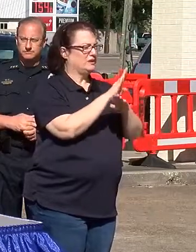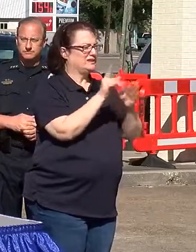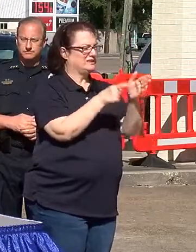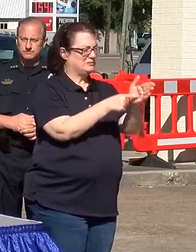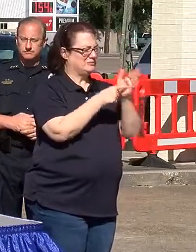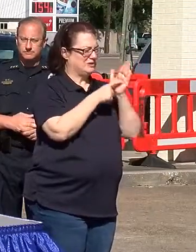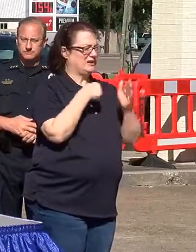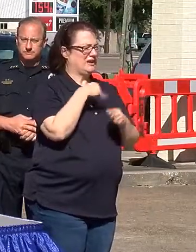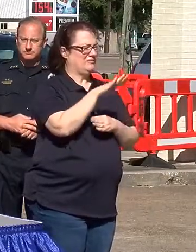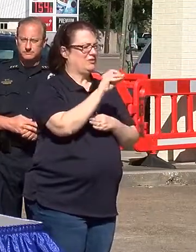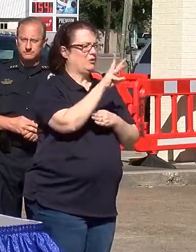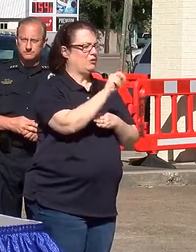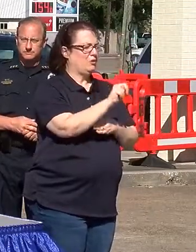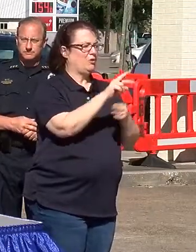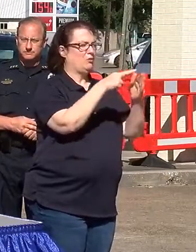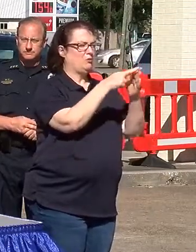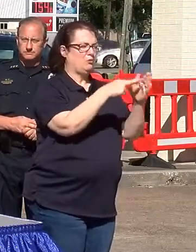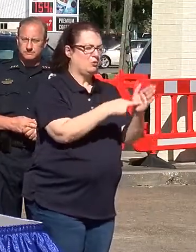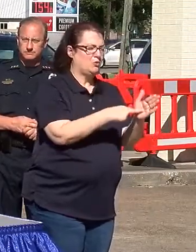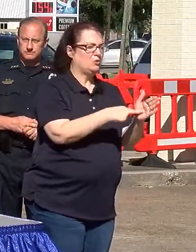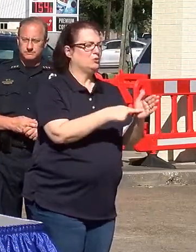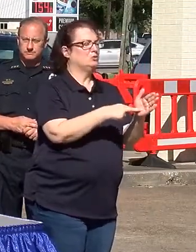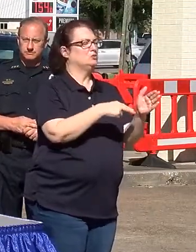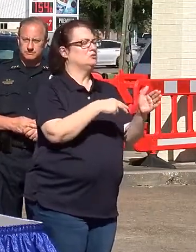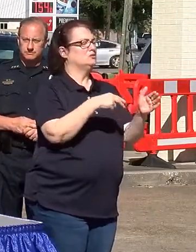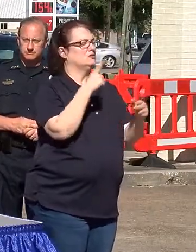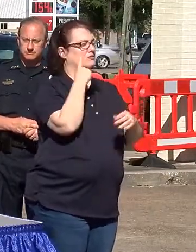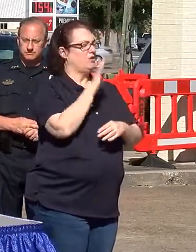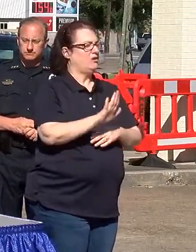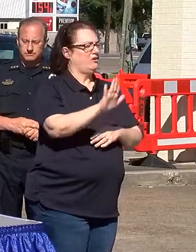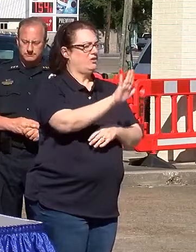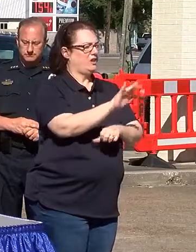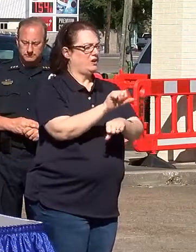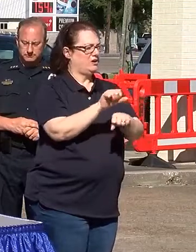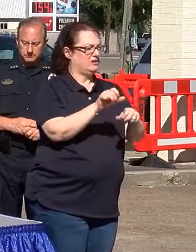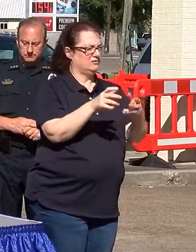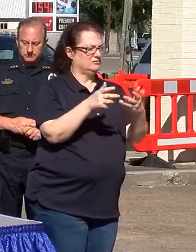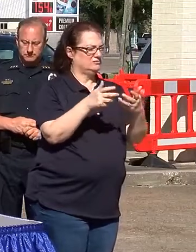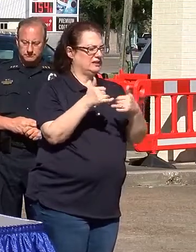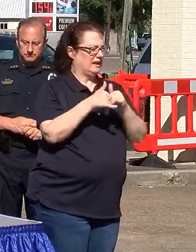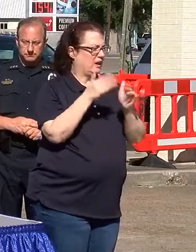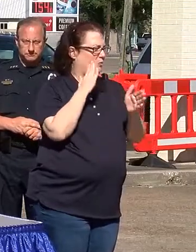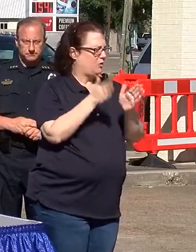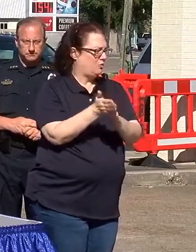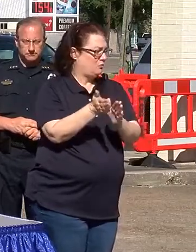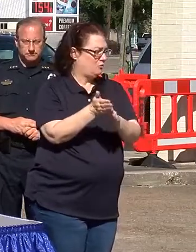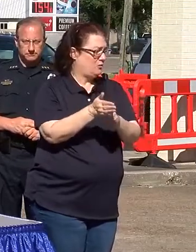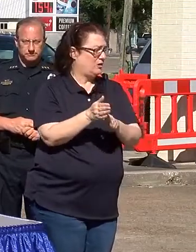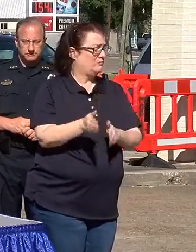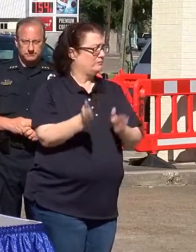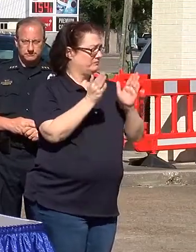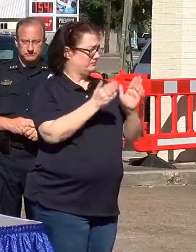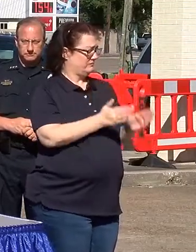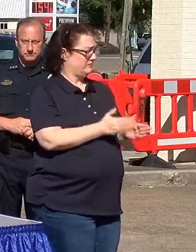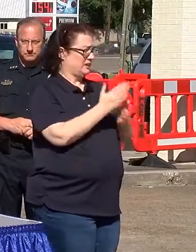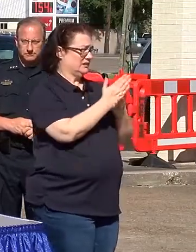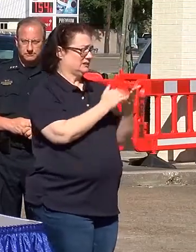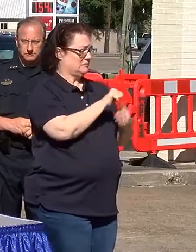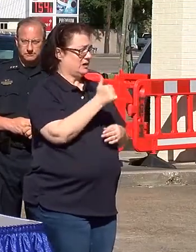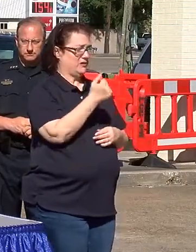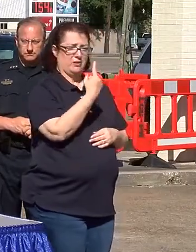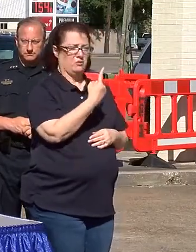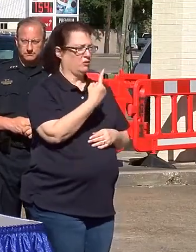own rules and regulations for operation. There are businesses that have specifically been deemed prohibited and